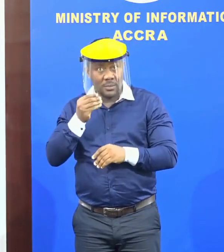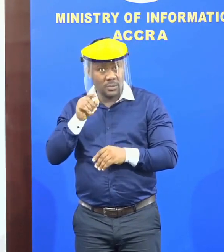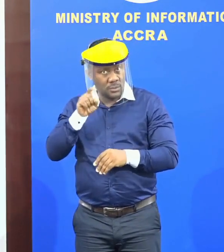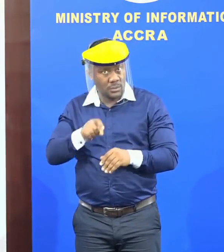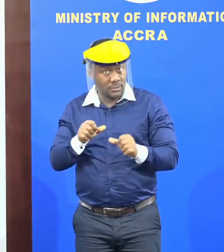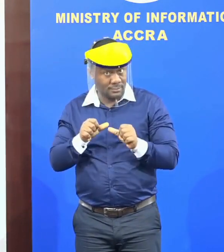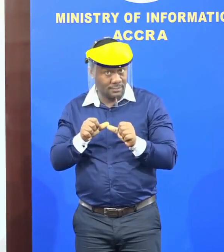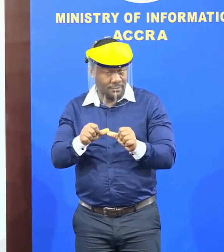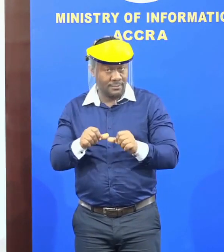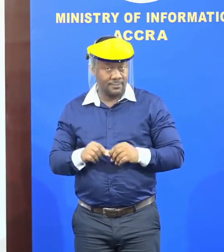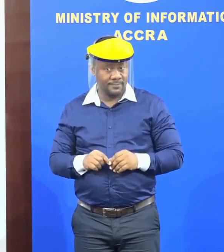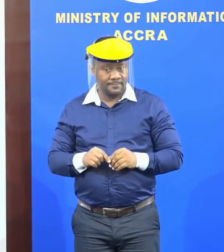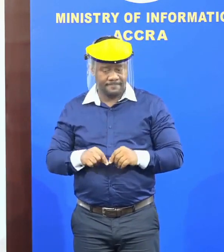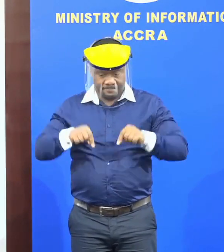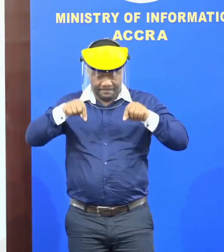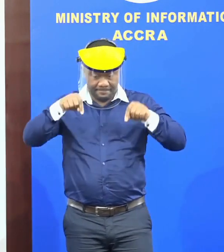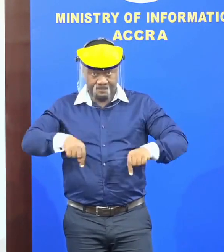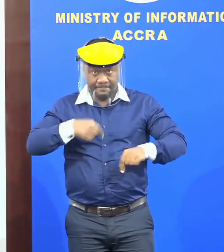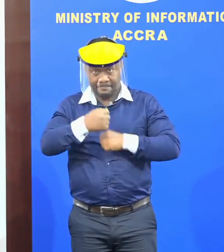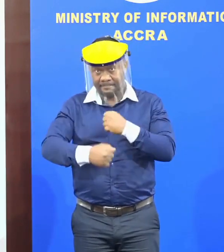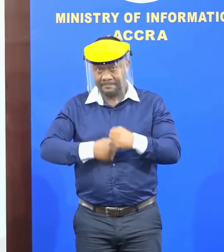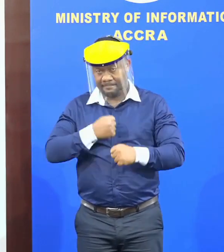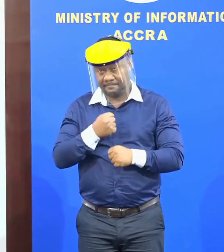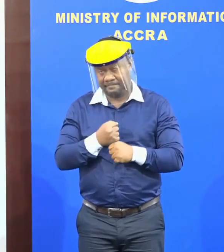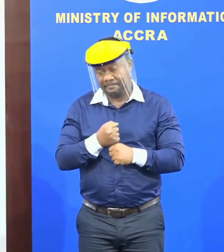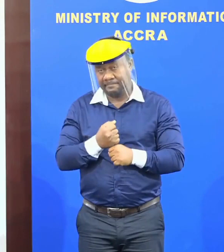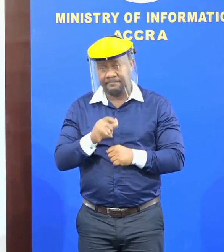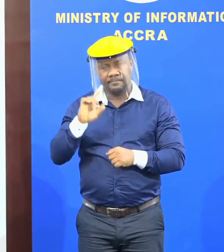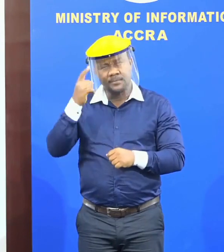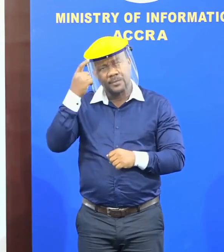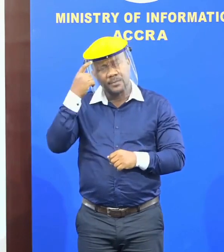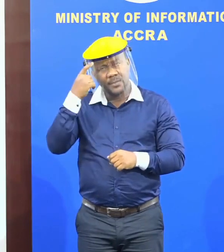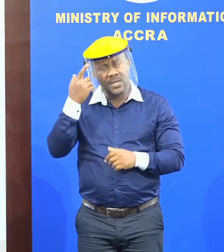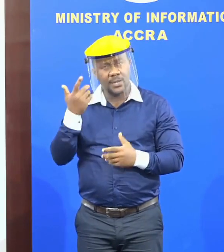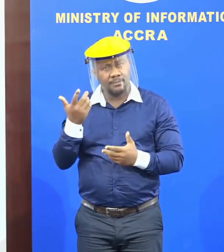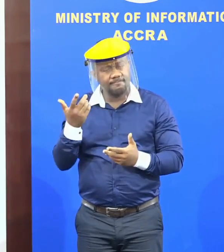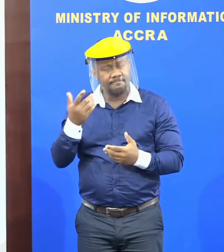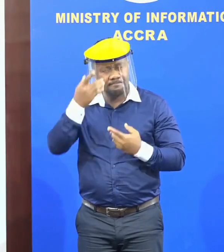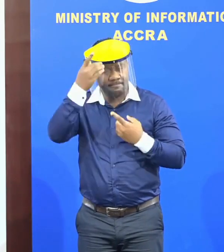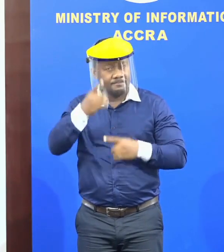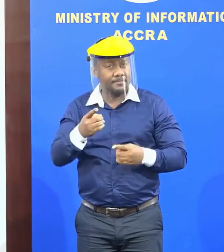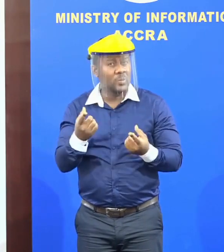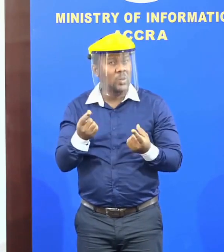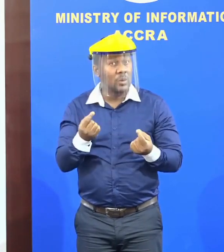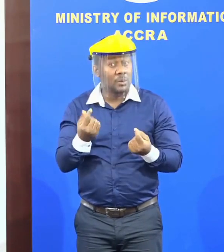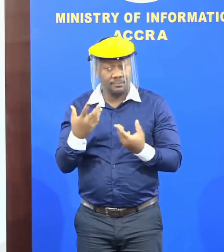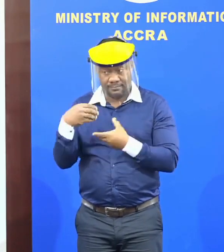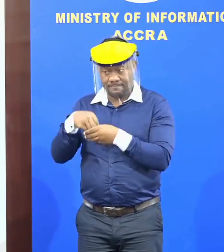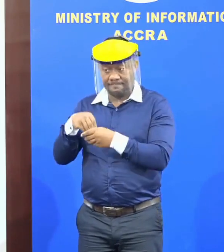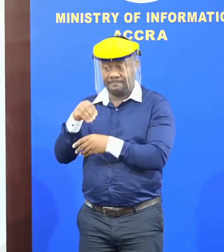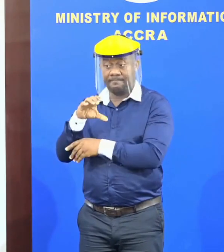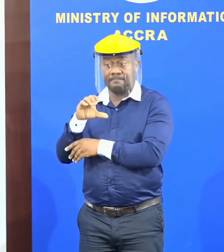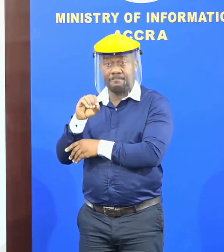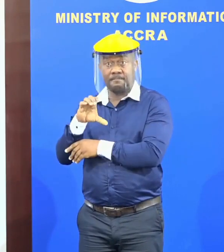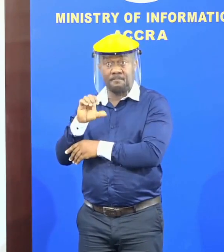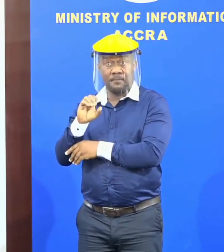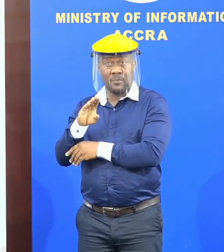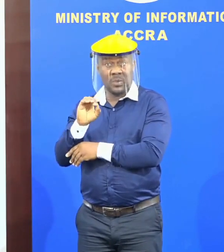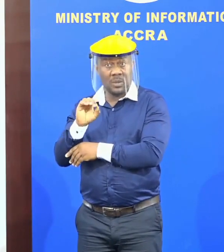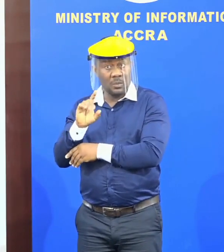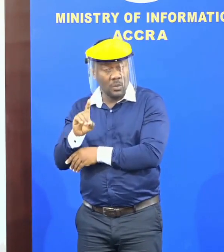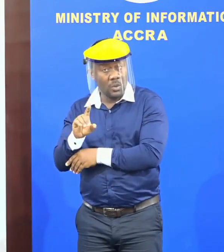This year, the decision by government with its implementing agencies, the Ghana Cocoa Board and the Ghana Tourism